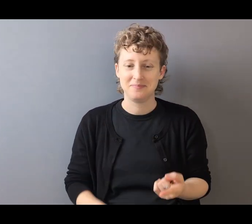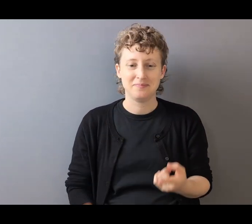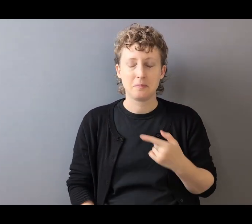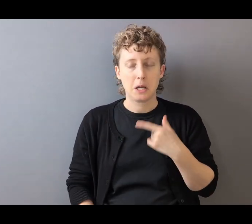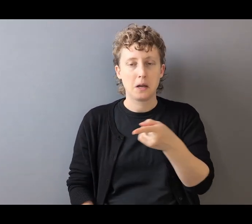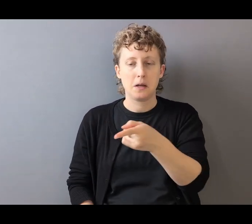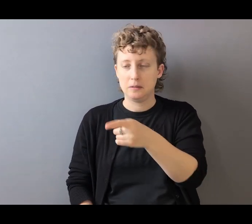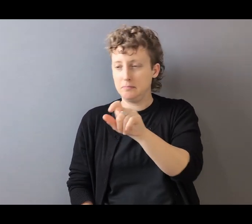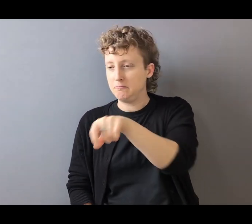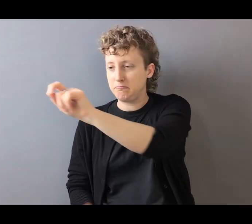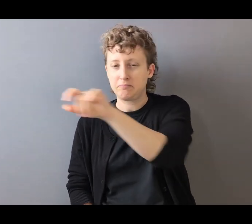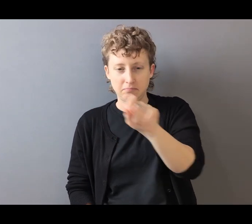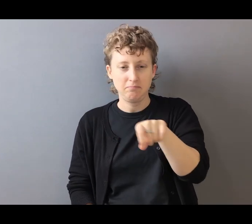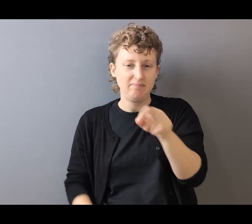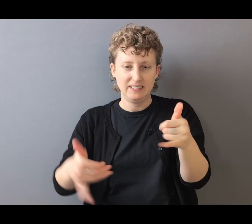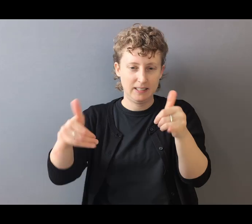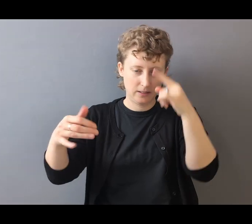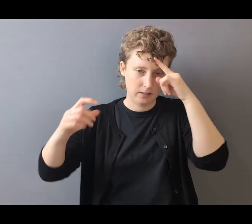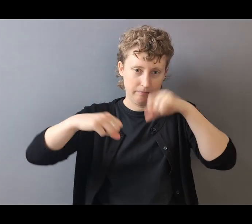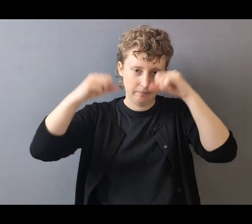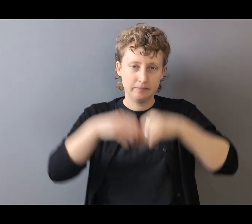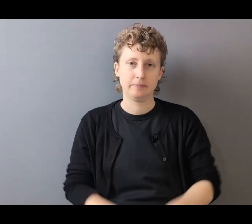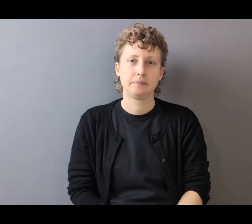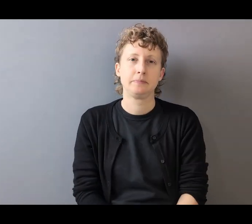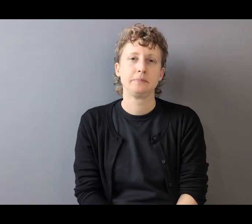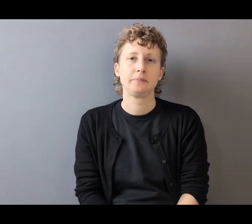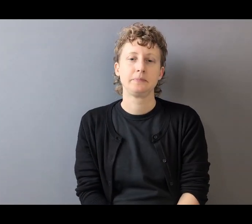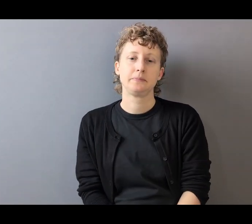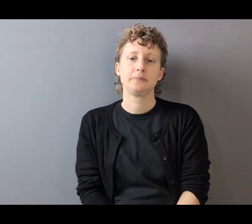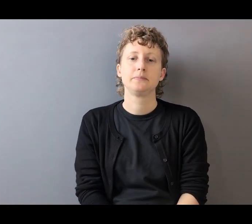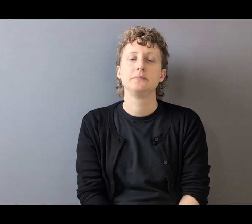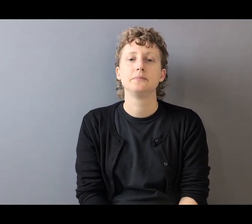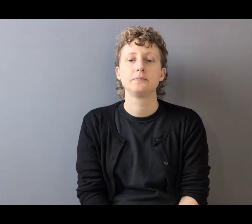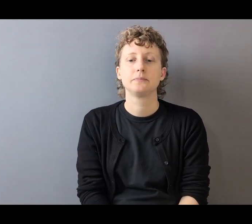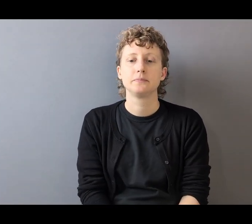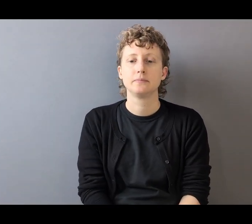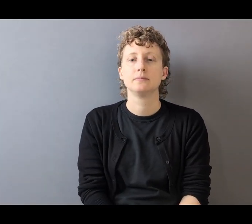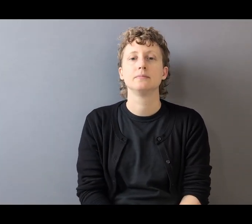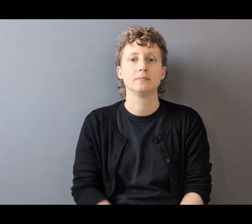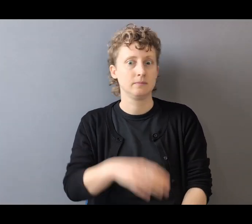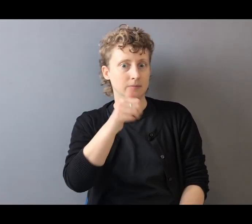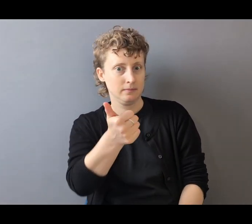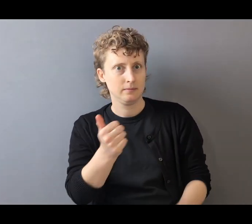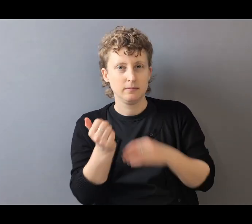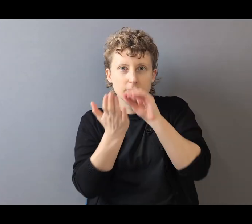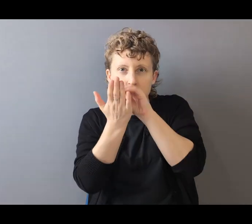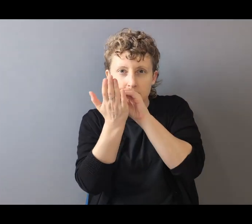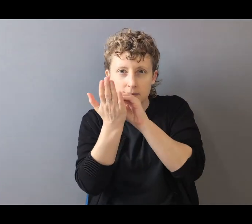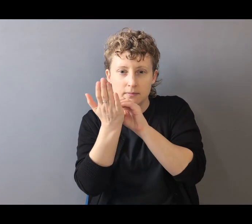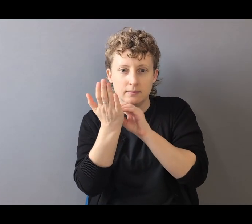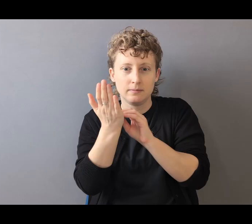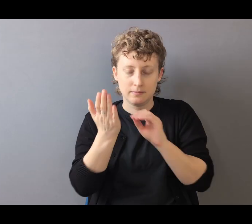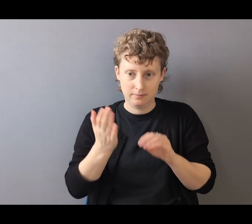two needs that are very important for me. Yeah. So I wrote down what you said. So to me, they were